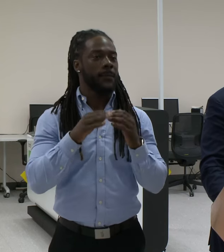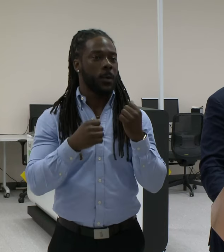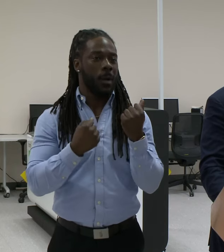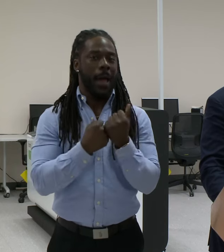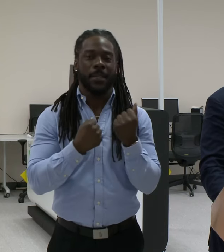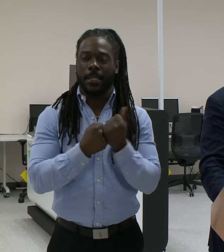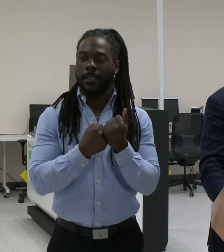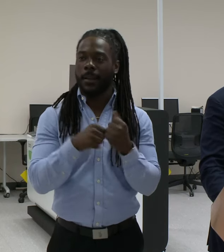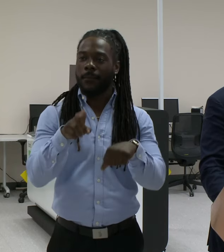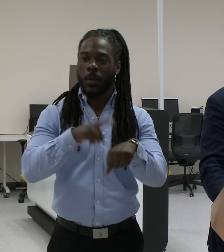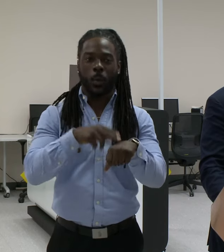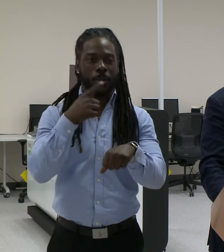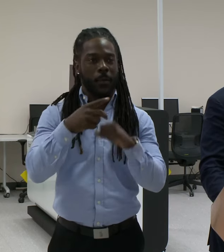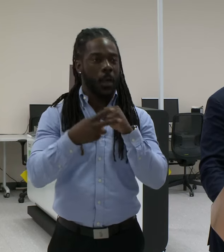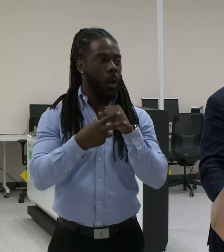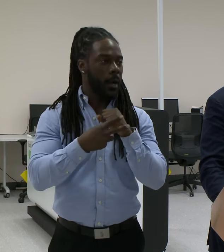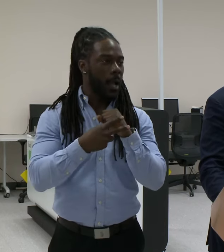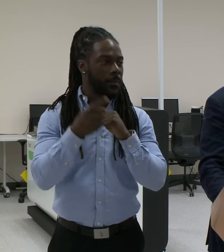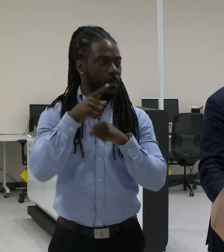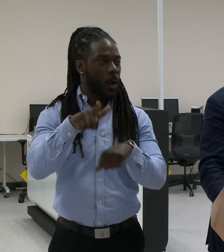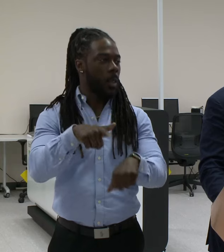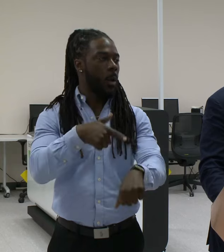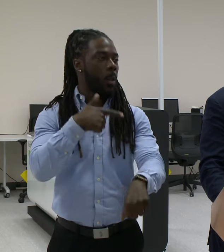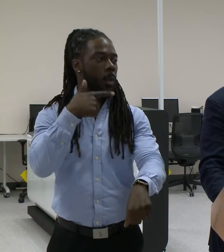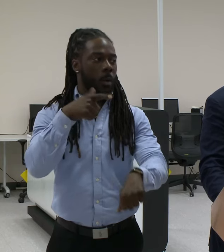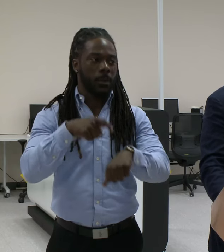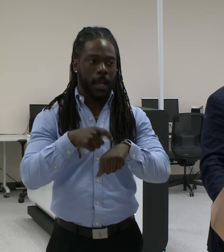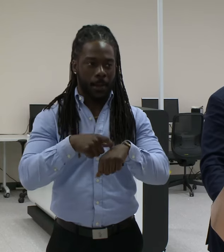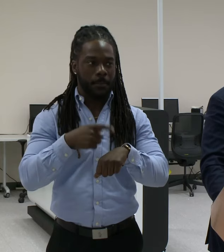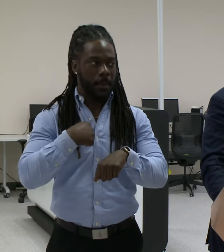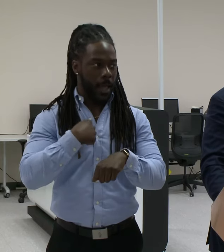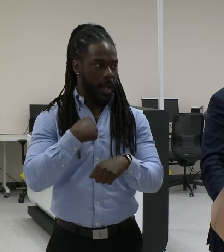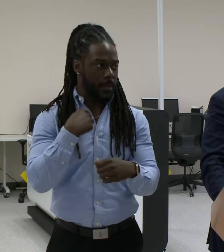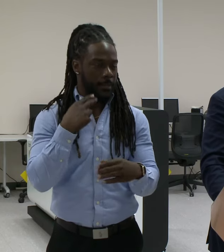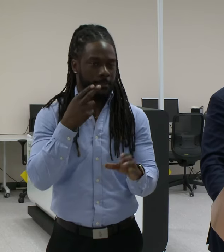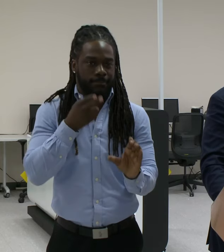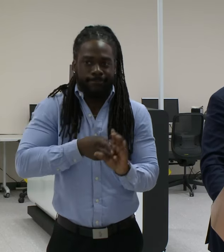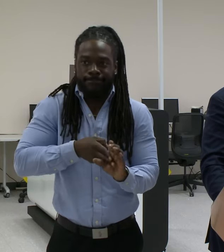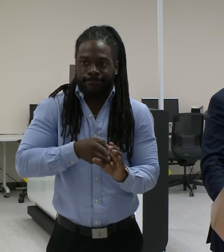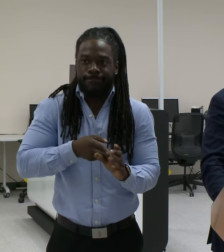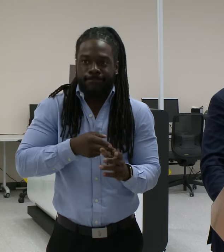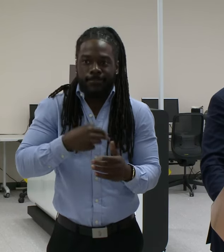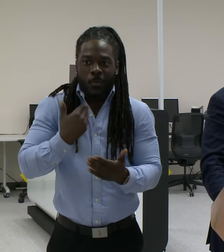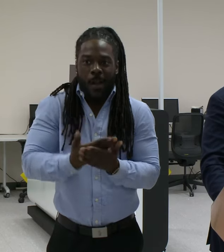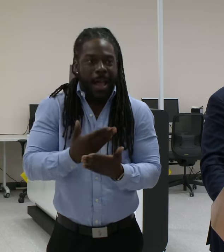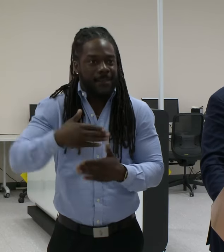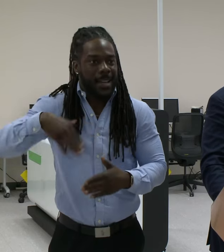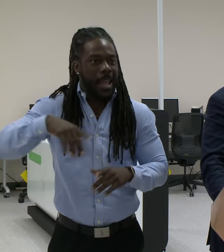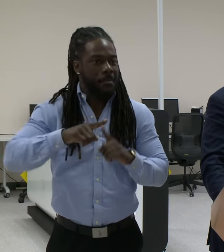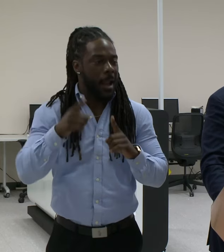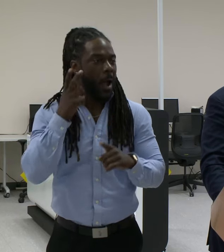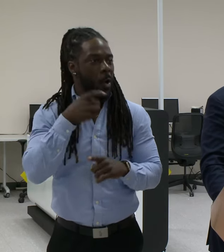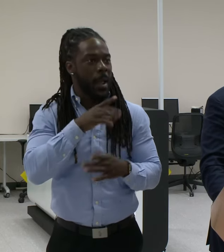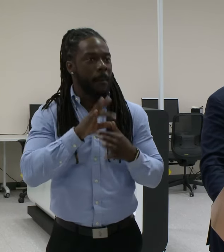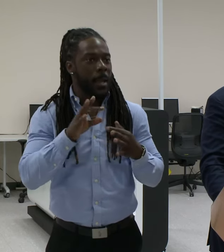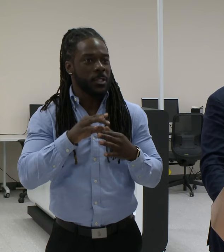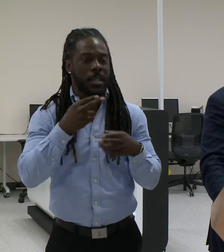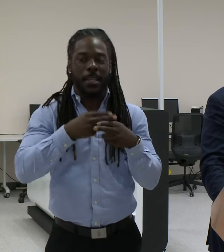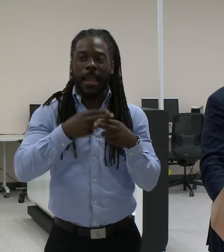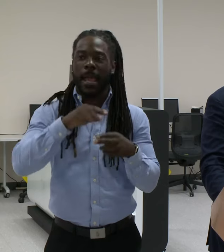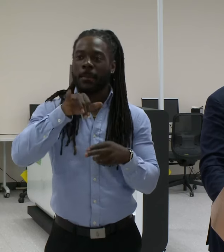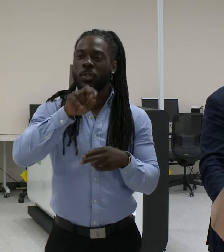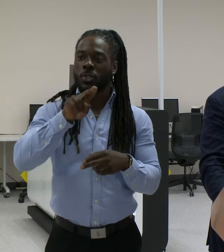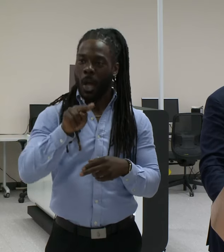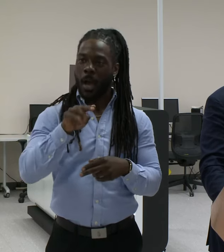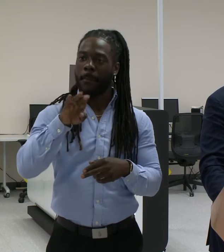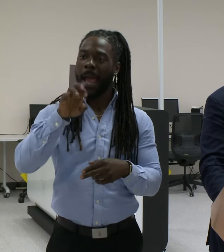course, for the archives for a very long period of time. I came in a little bit late, but I did hear him mention the name John Barry, who was